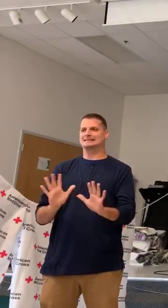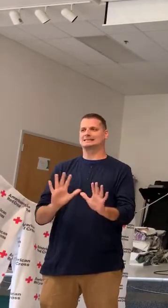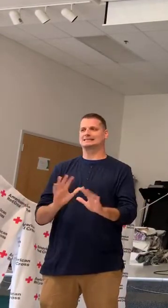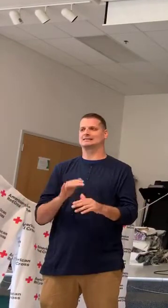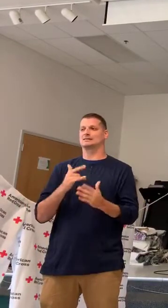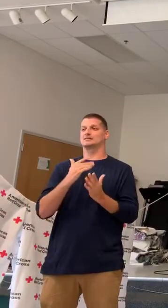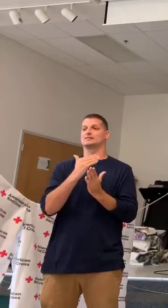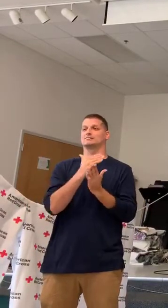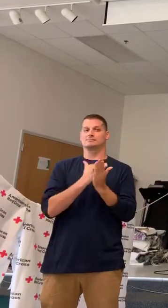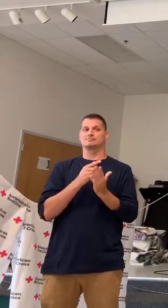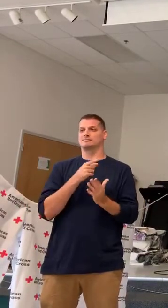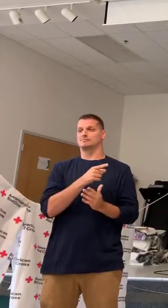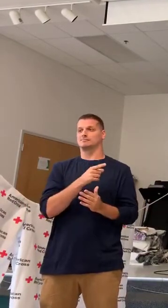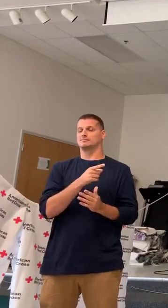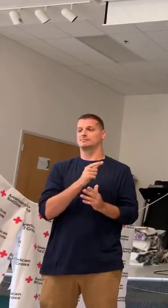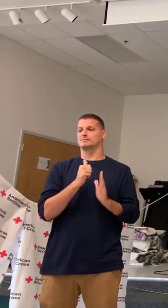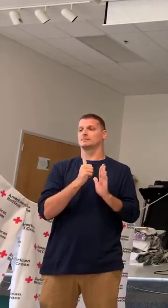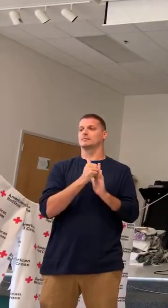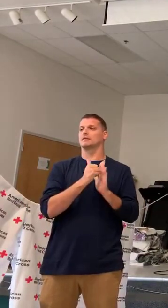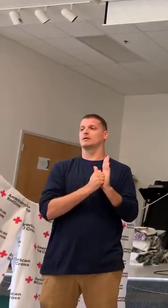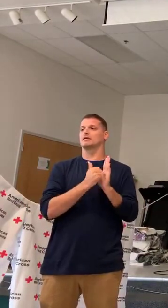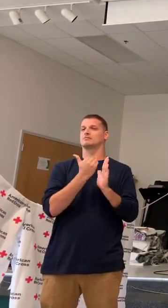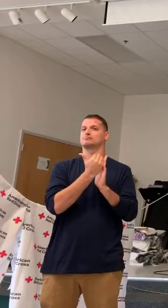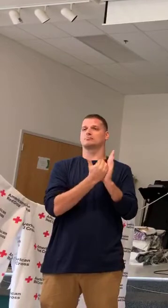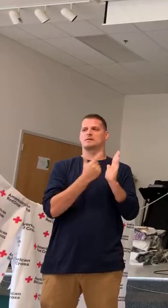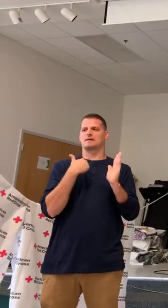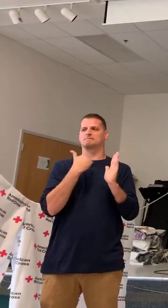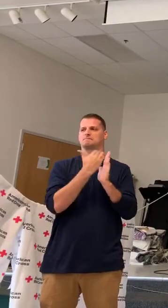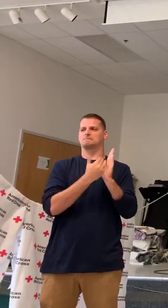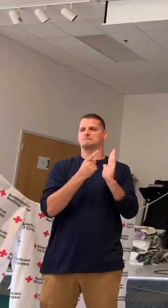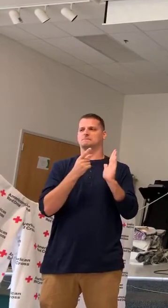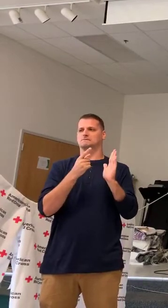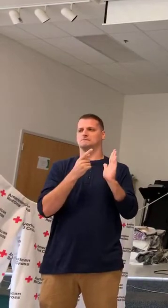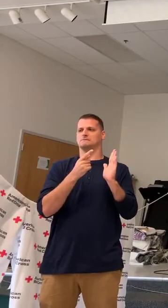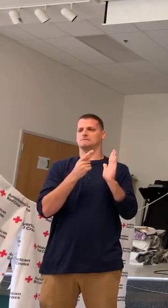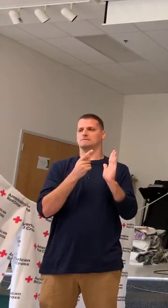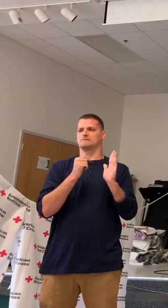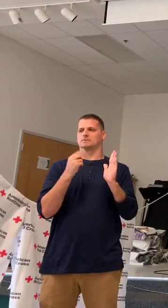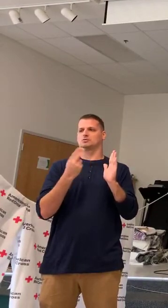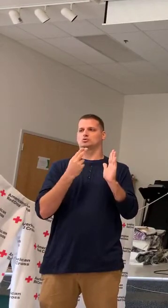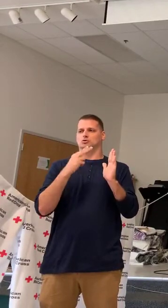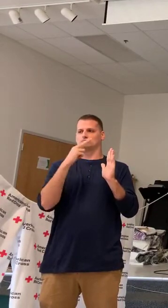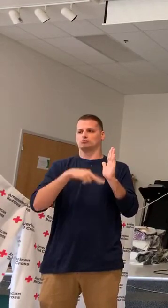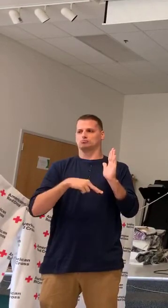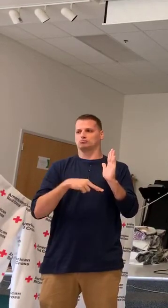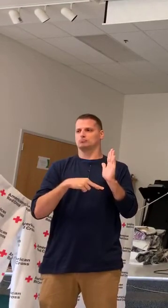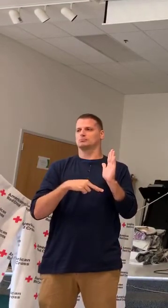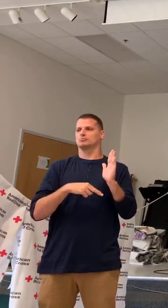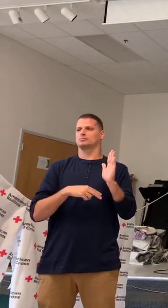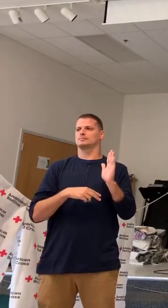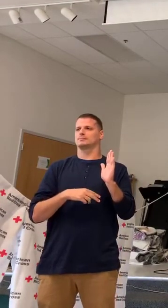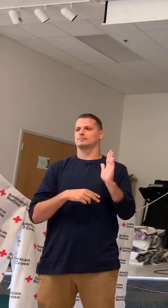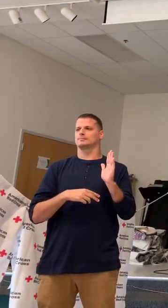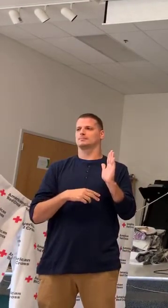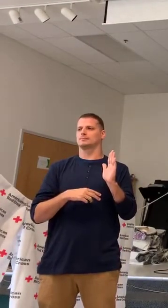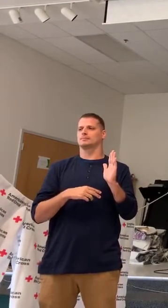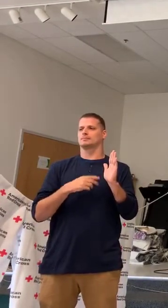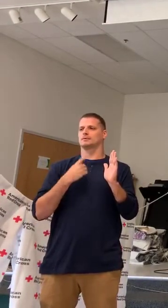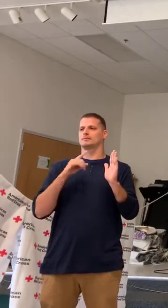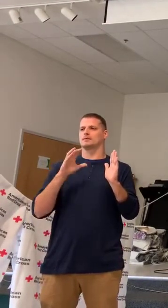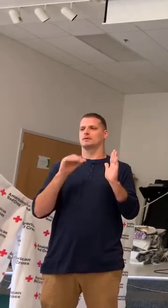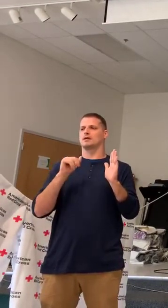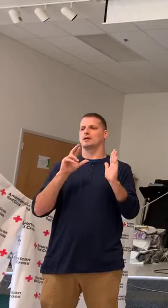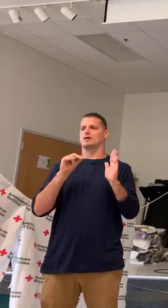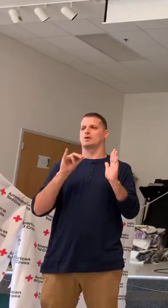speakers. And then please use your small map for this next presentation by Karen Schull, our operations chief. She's in charge of